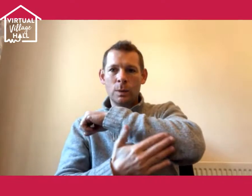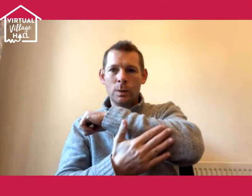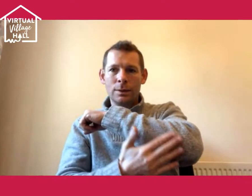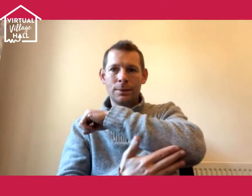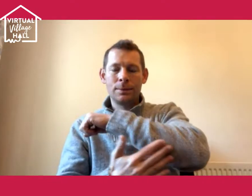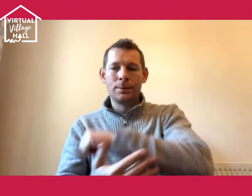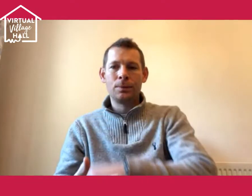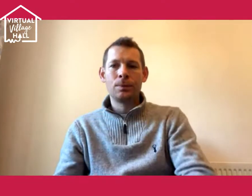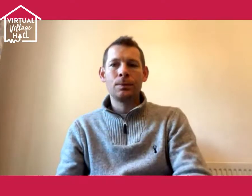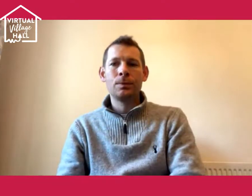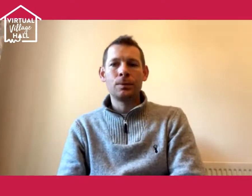or brown.